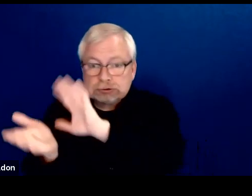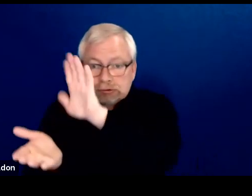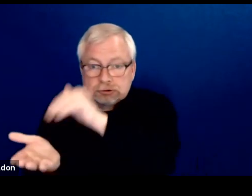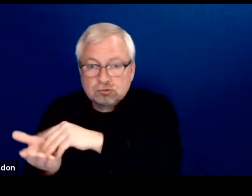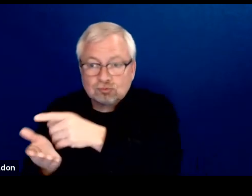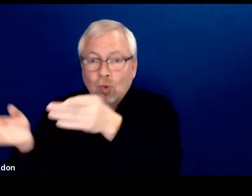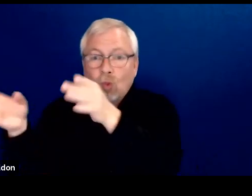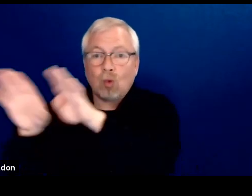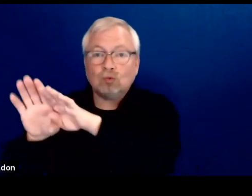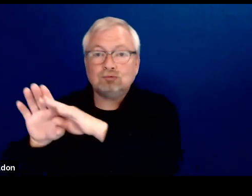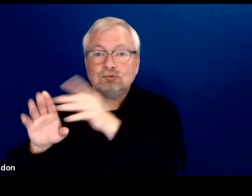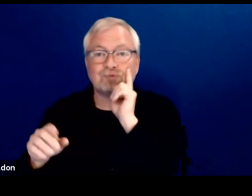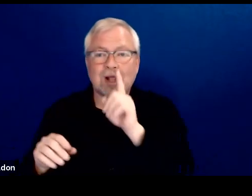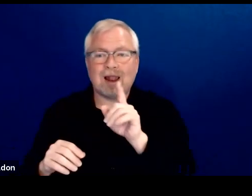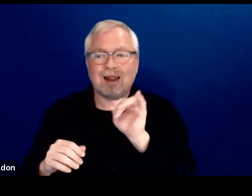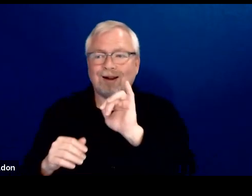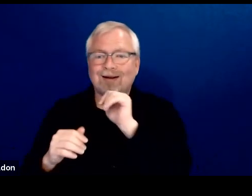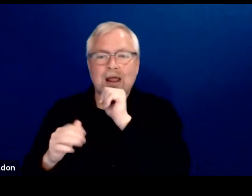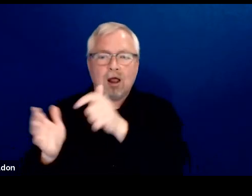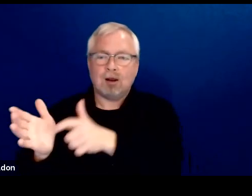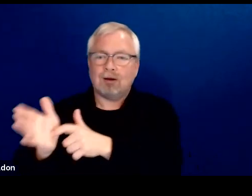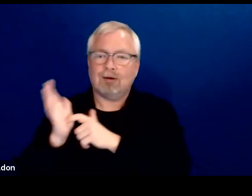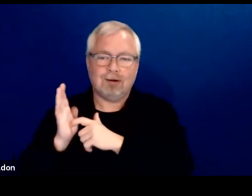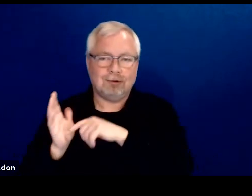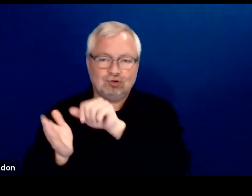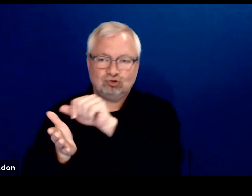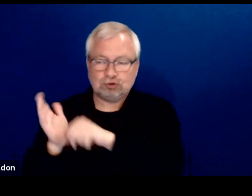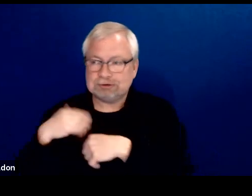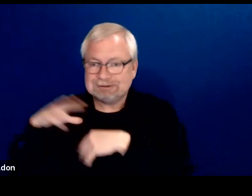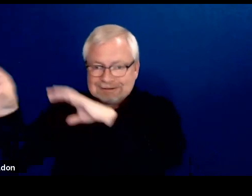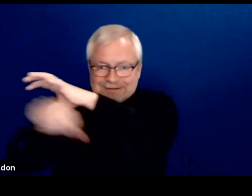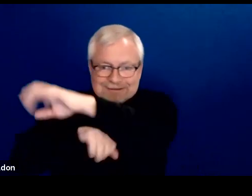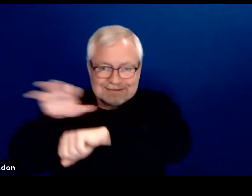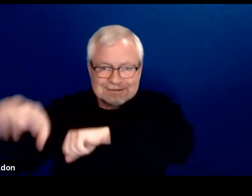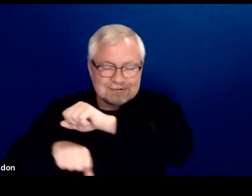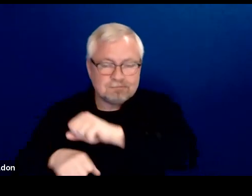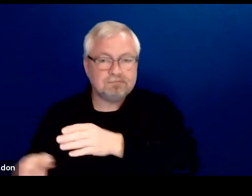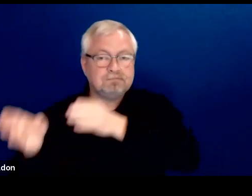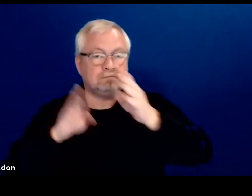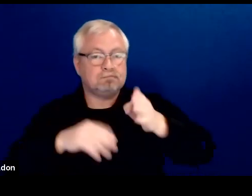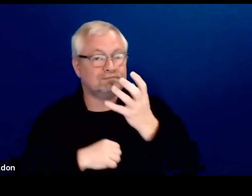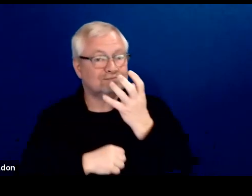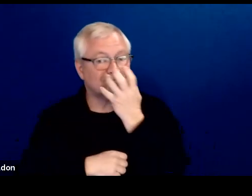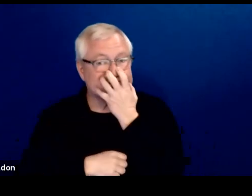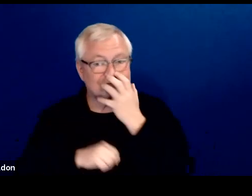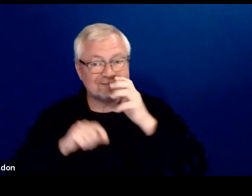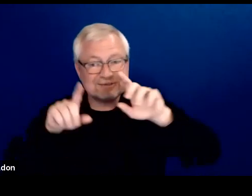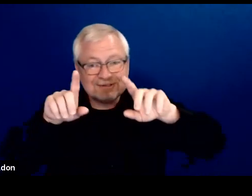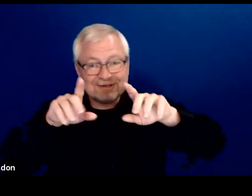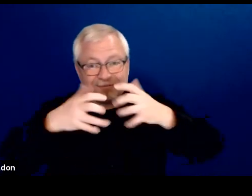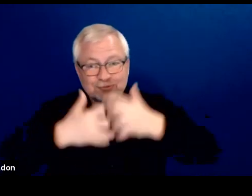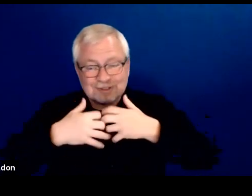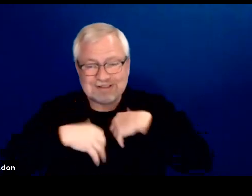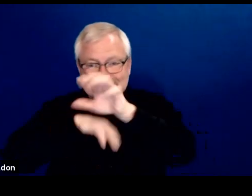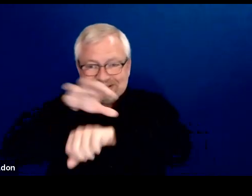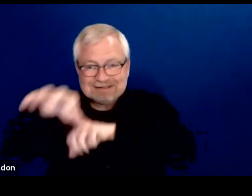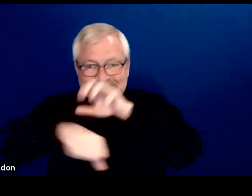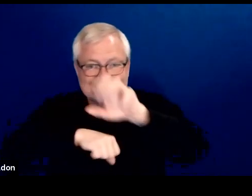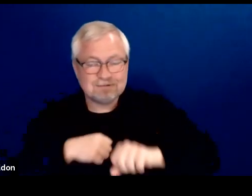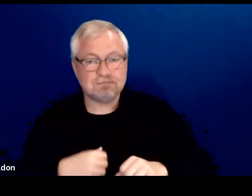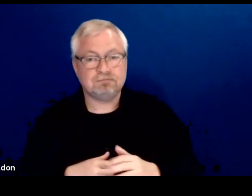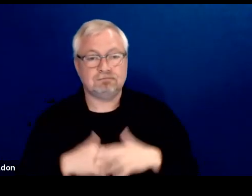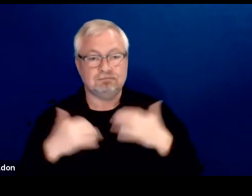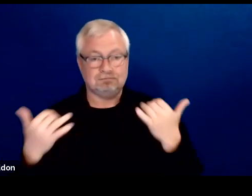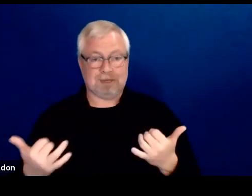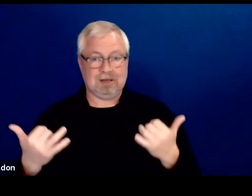ventilators, their anesthesiology machines that were converted over. So we're setting at about right here with ventilator capacity. And this is what our